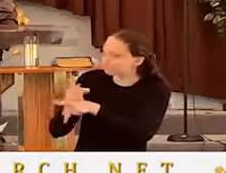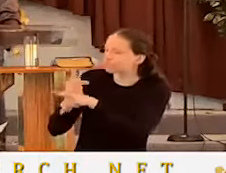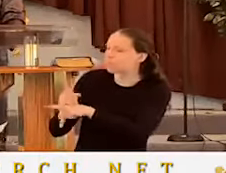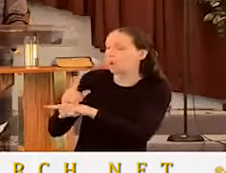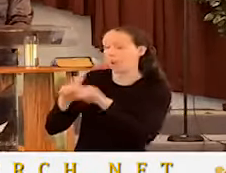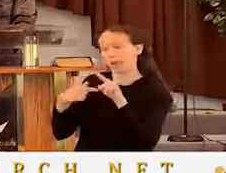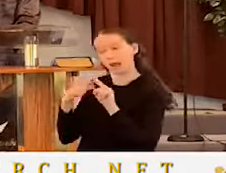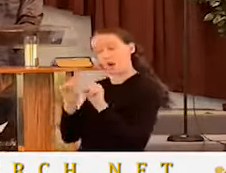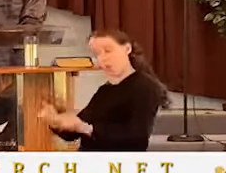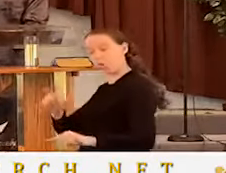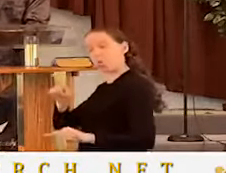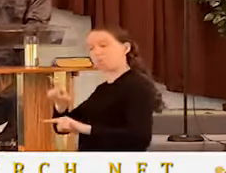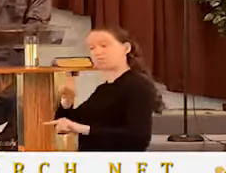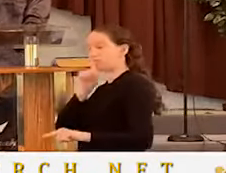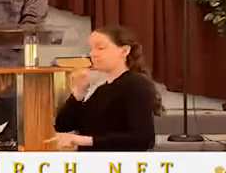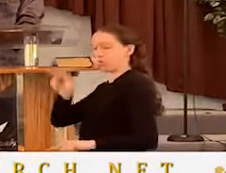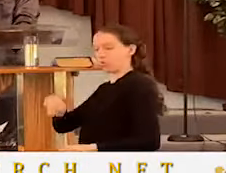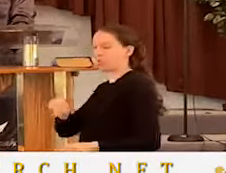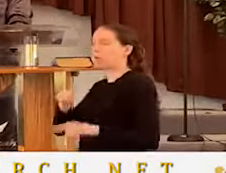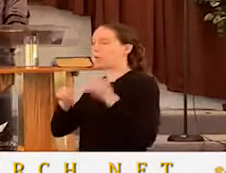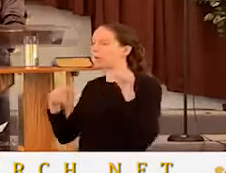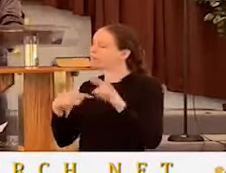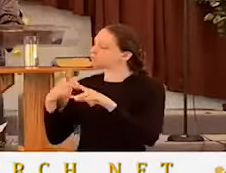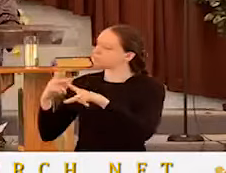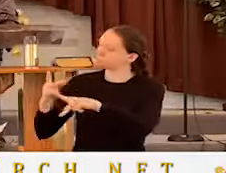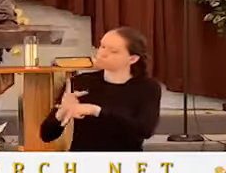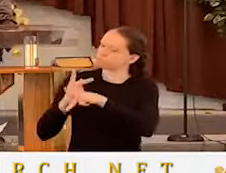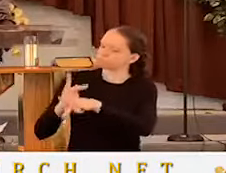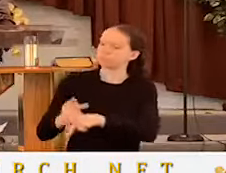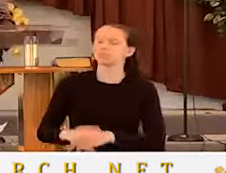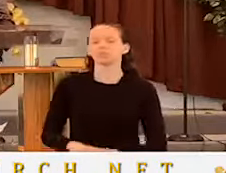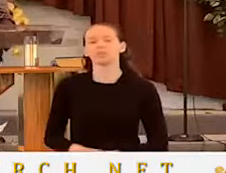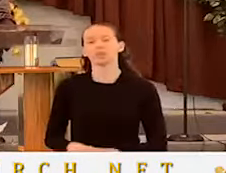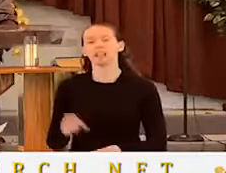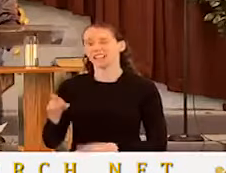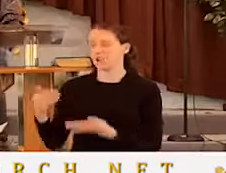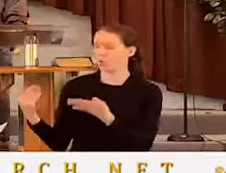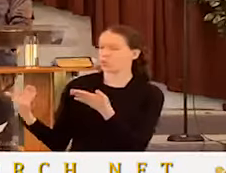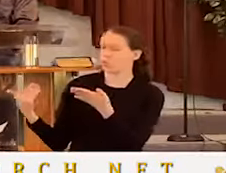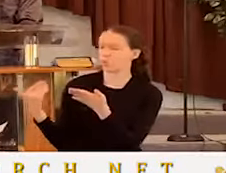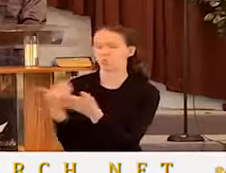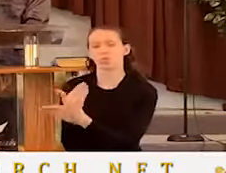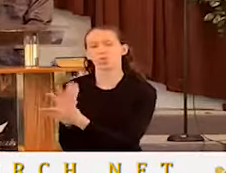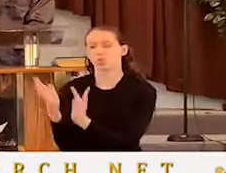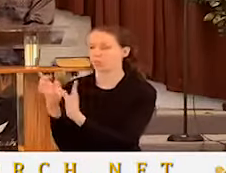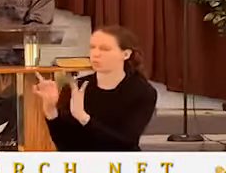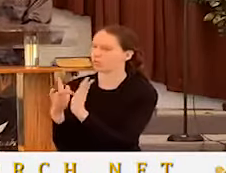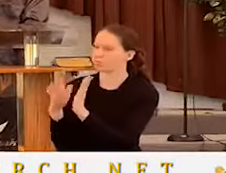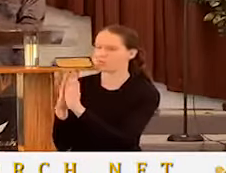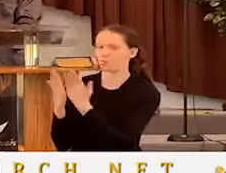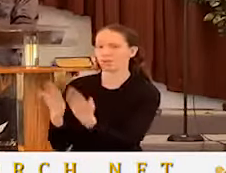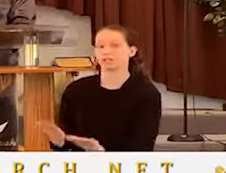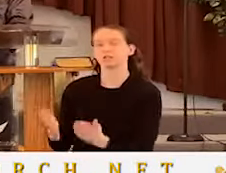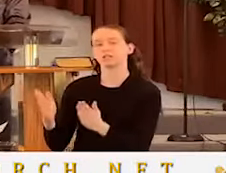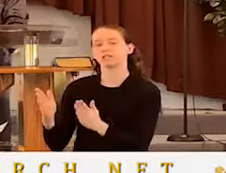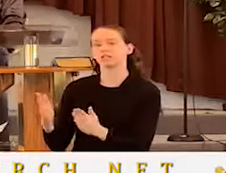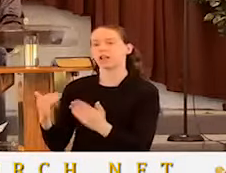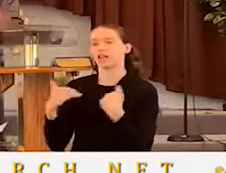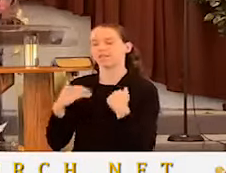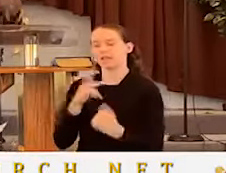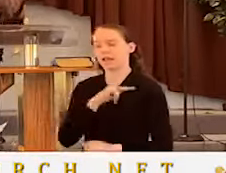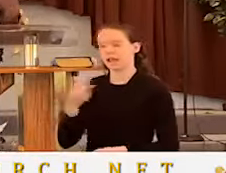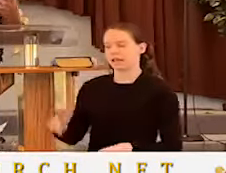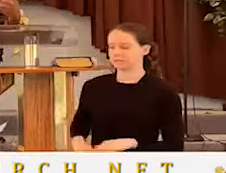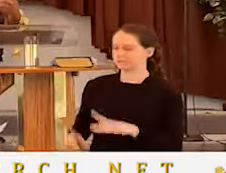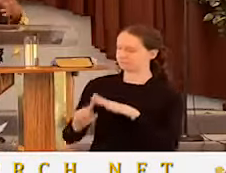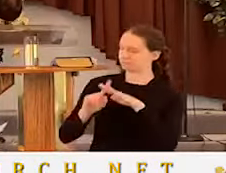supervision. A church of Jewish believing Christians that were later expelled from the emperor, and when